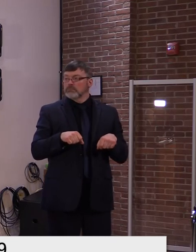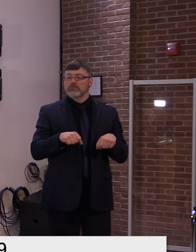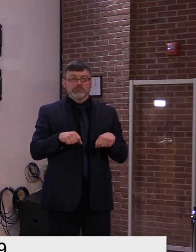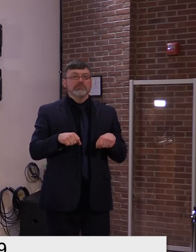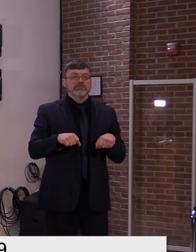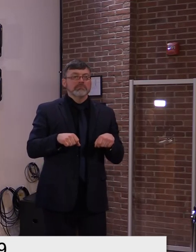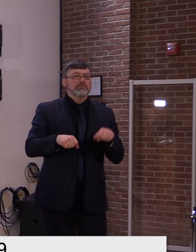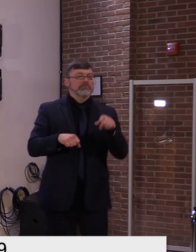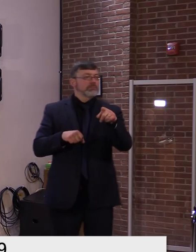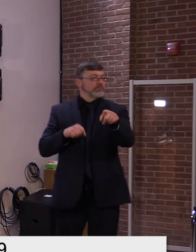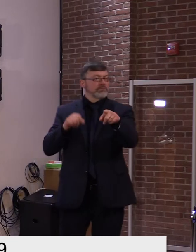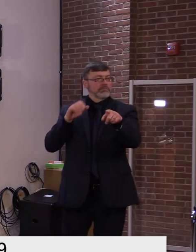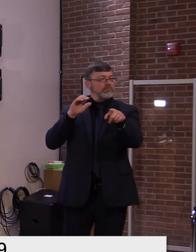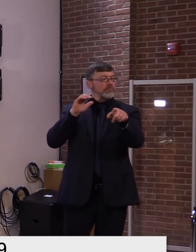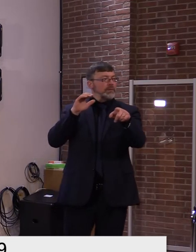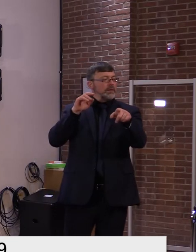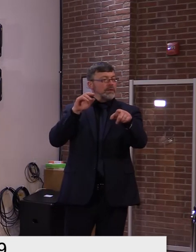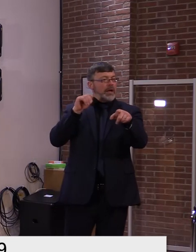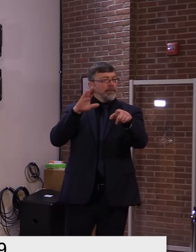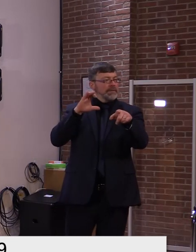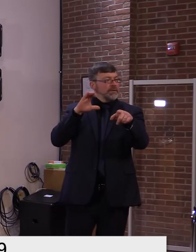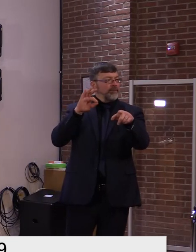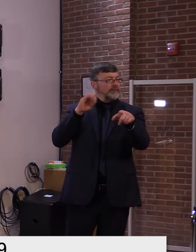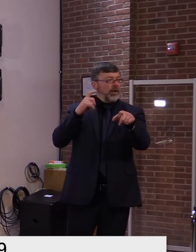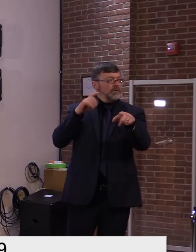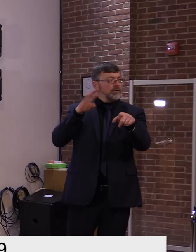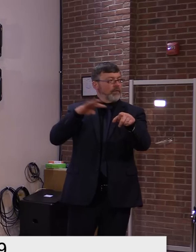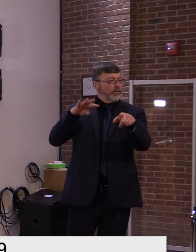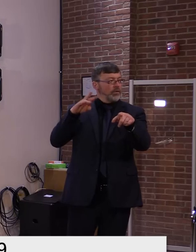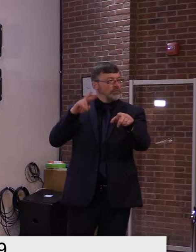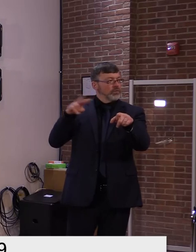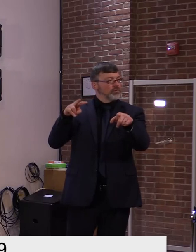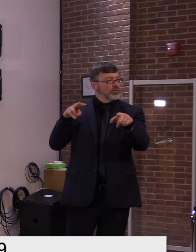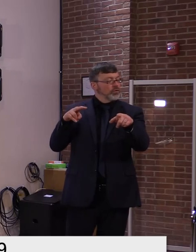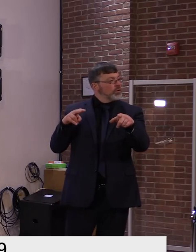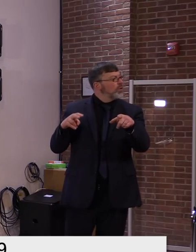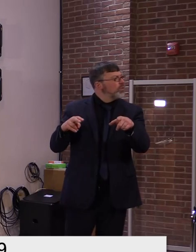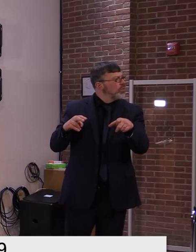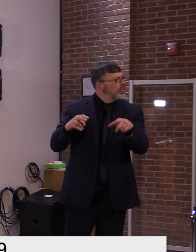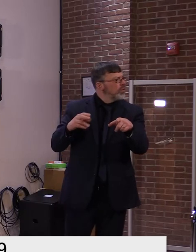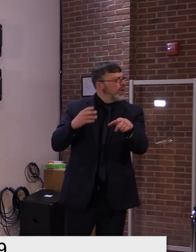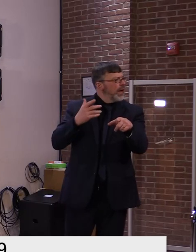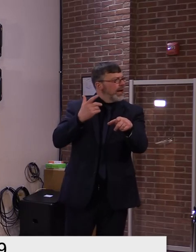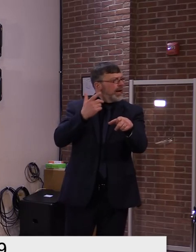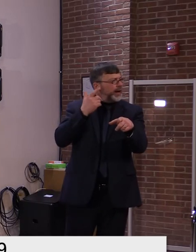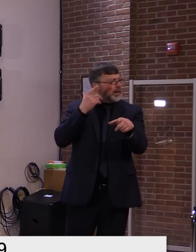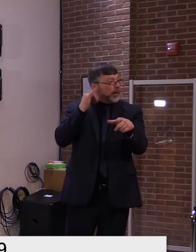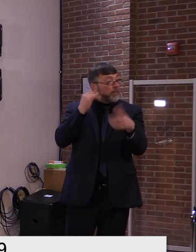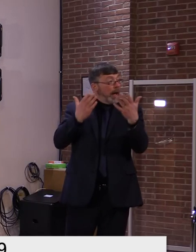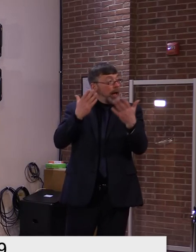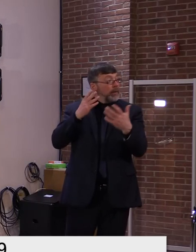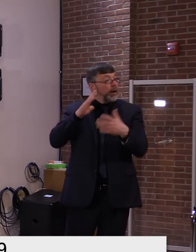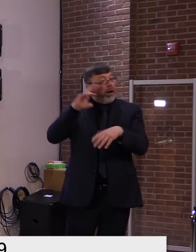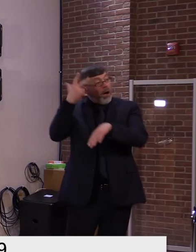of the public transportation has those. Right, those